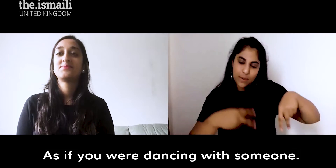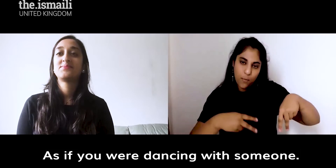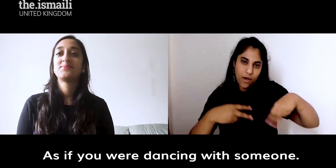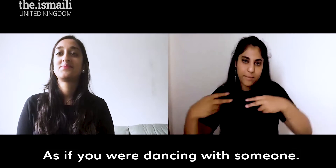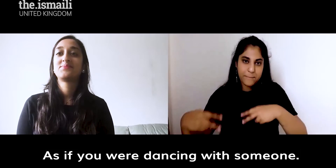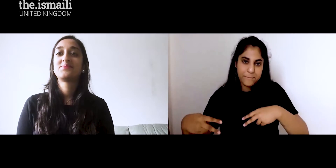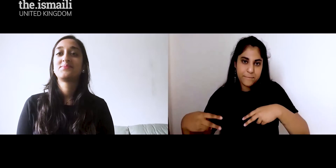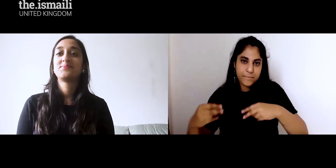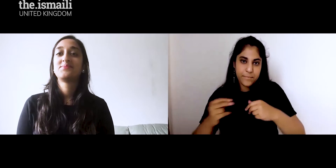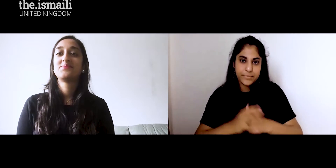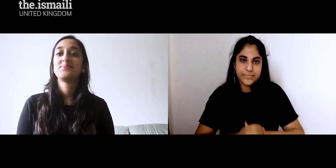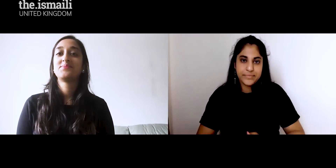someone.